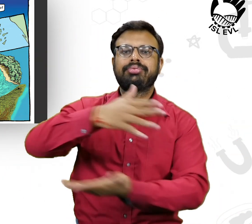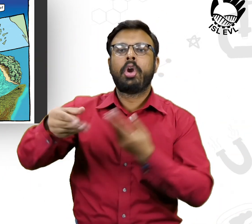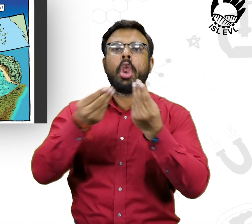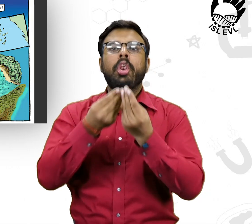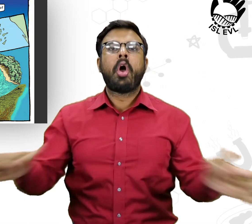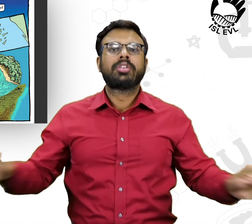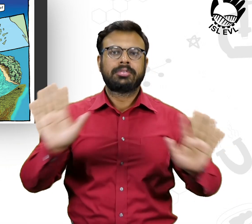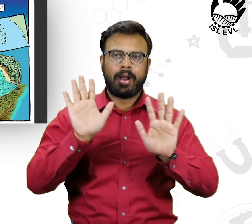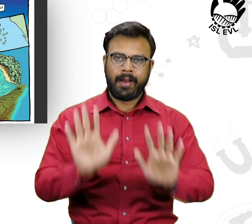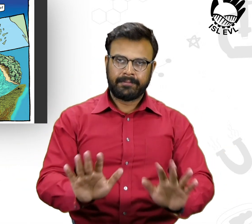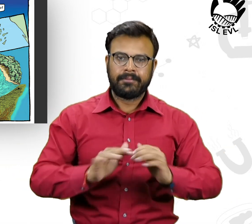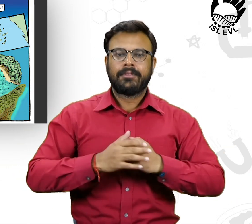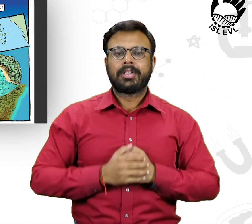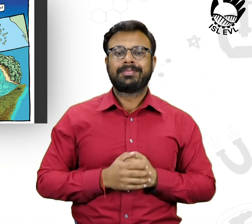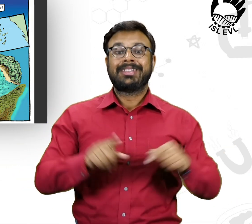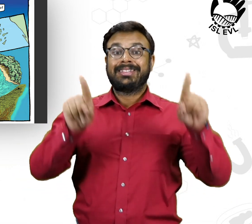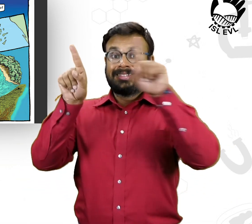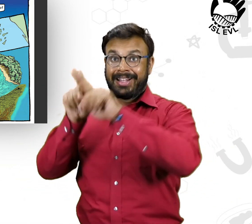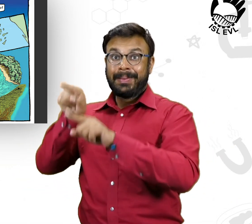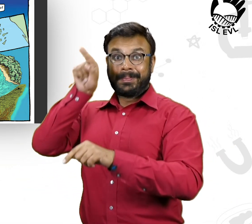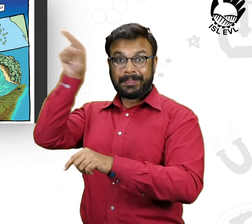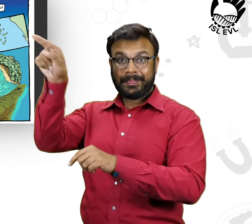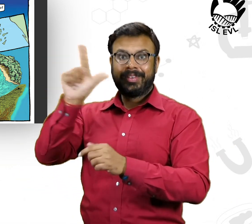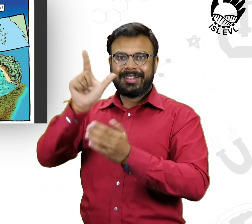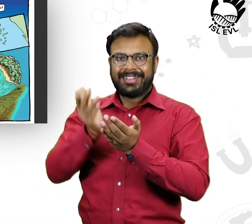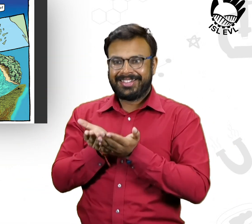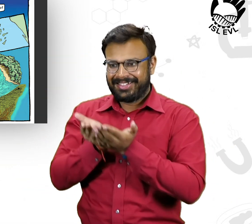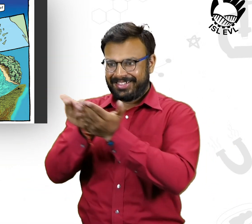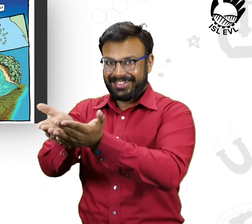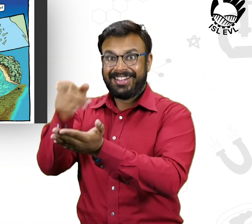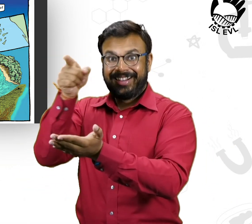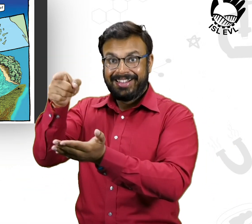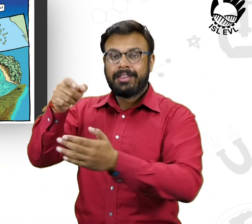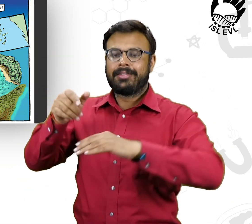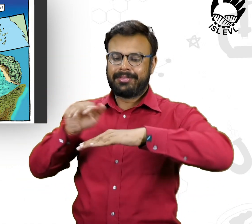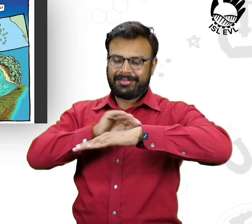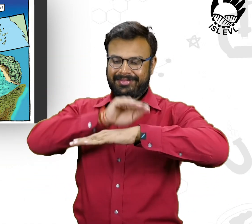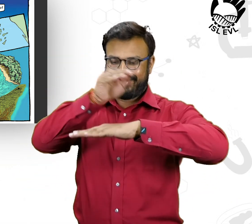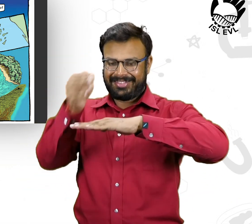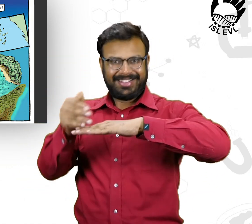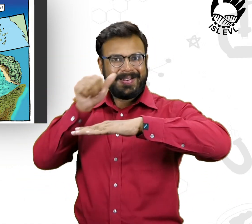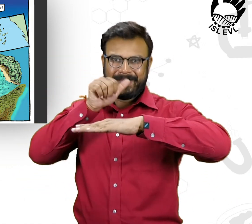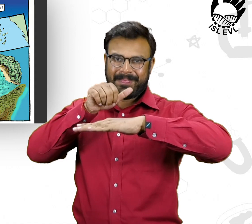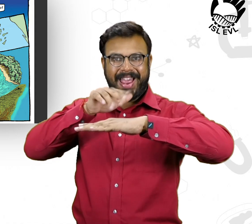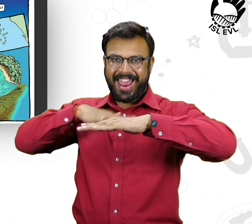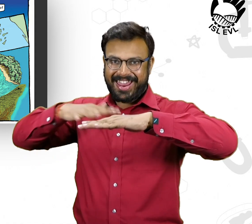For example, the coral islands of Lakshadweep.